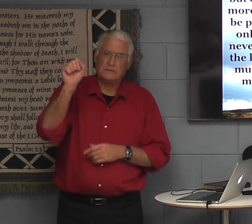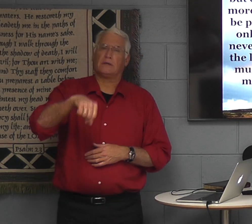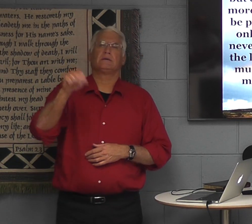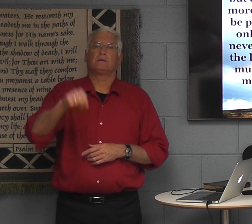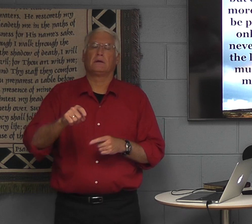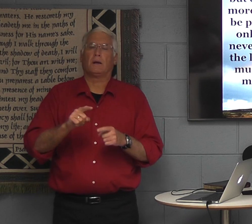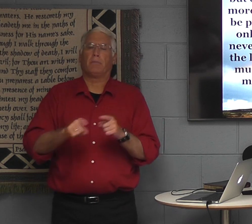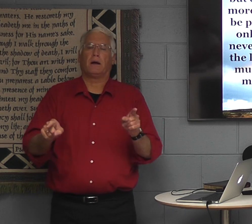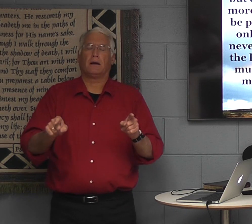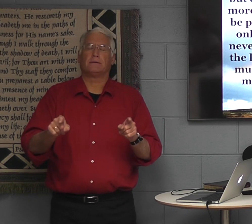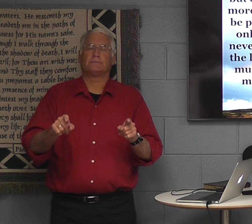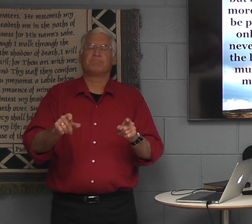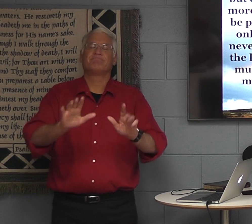So if you truly murder someone,